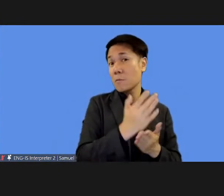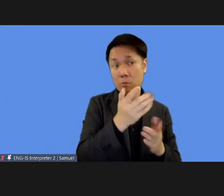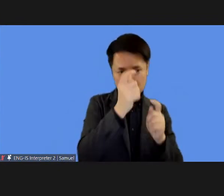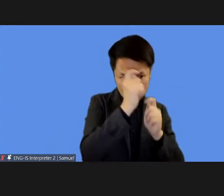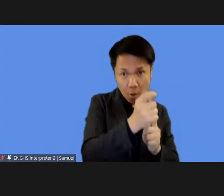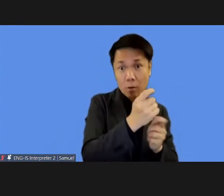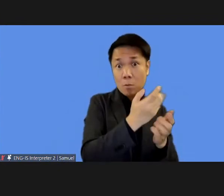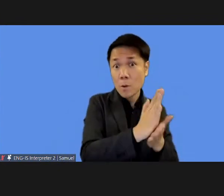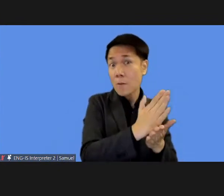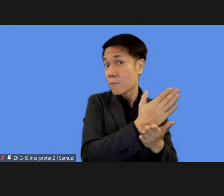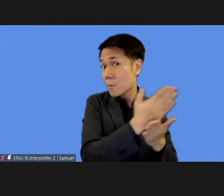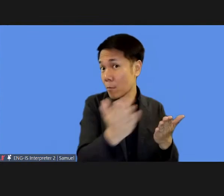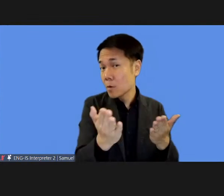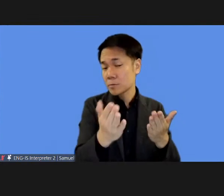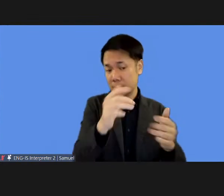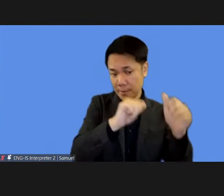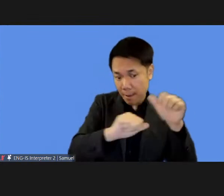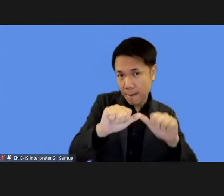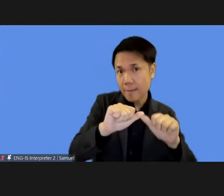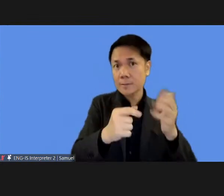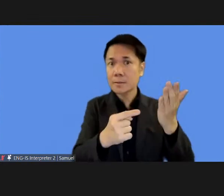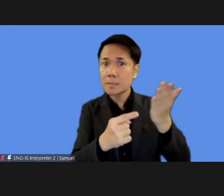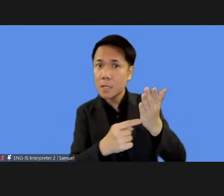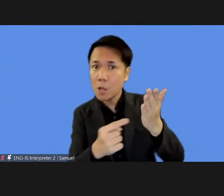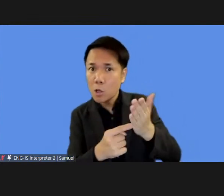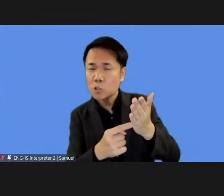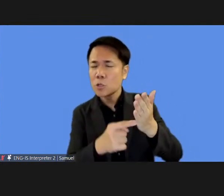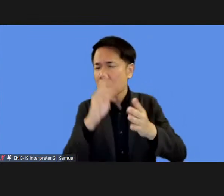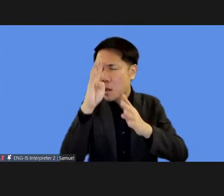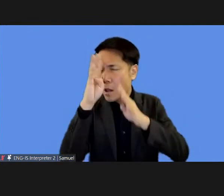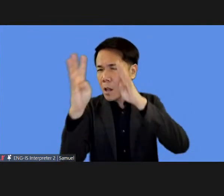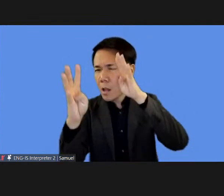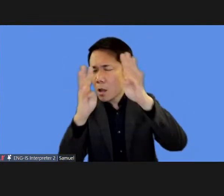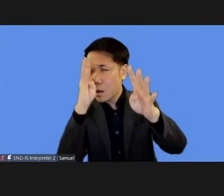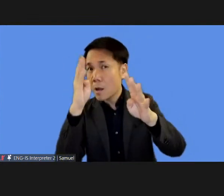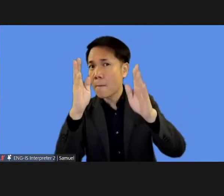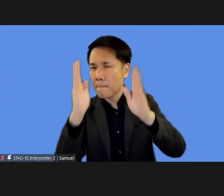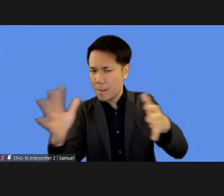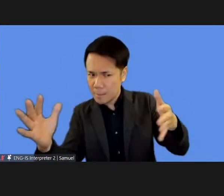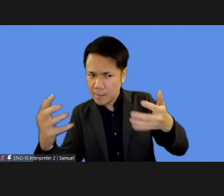and also to look at the other face of the medal in terms of how